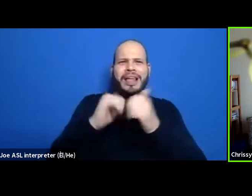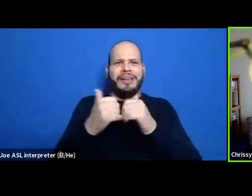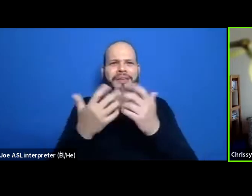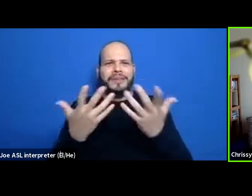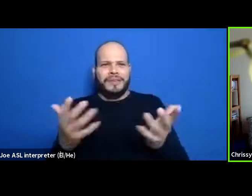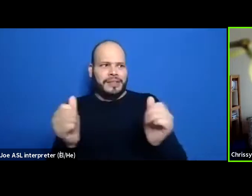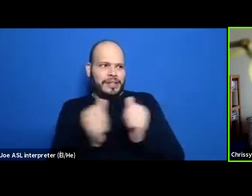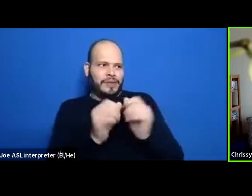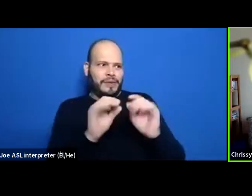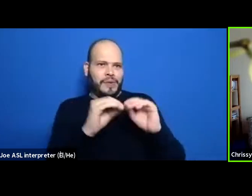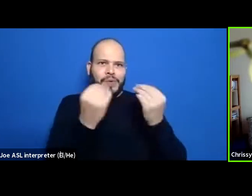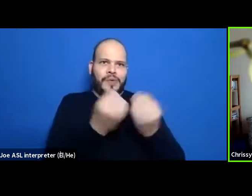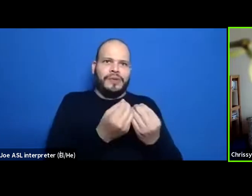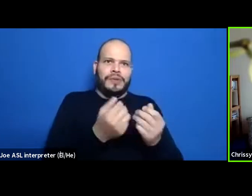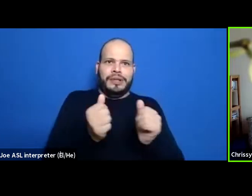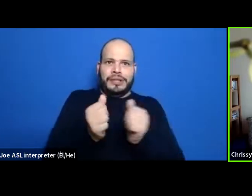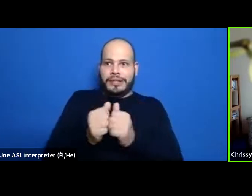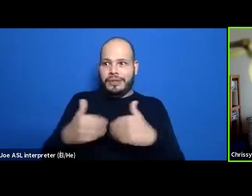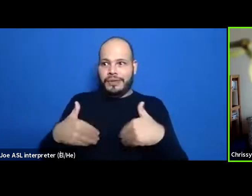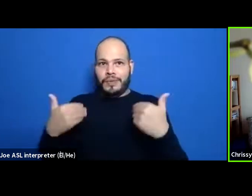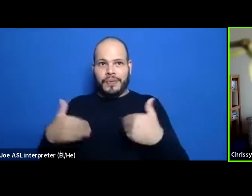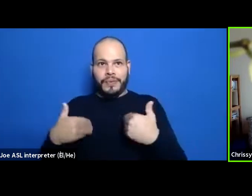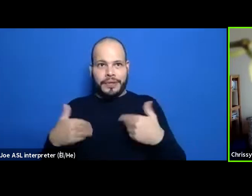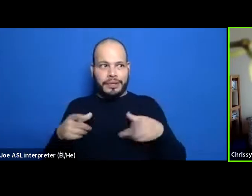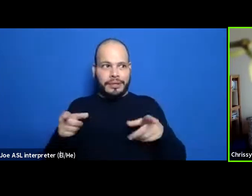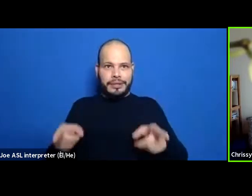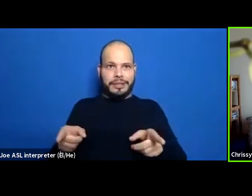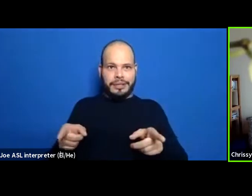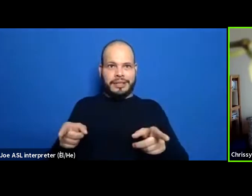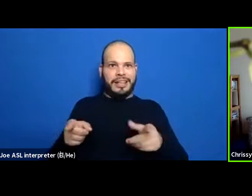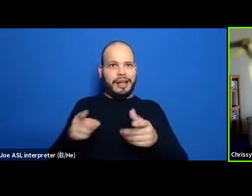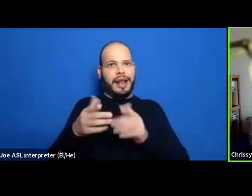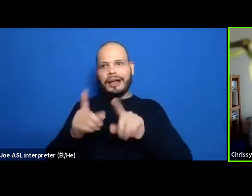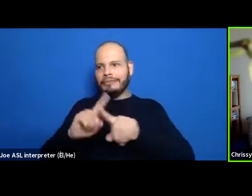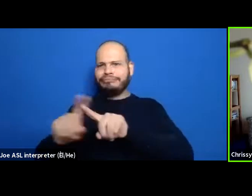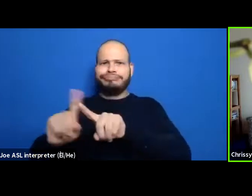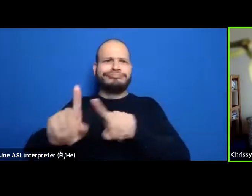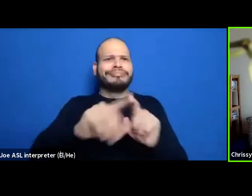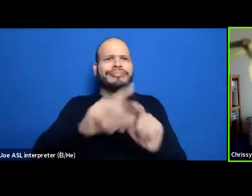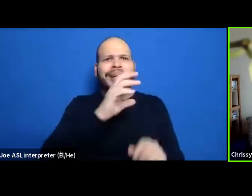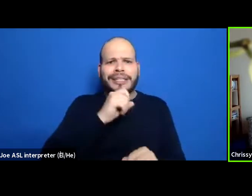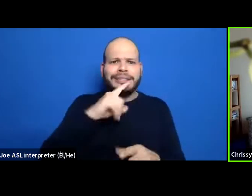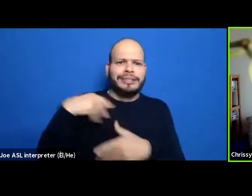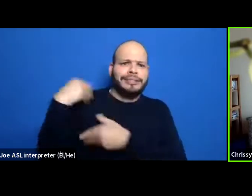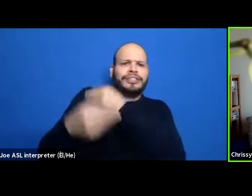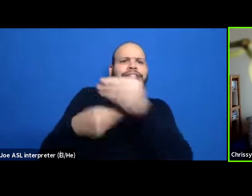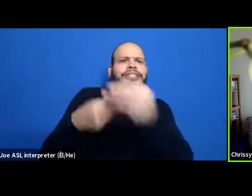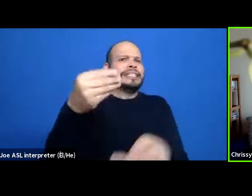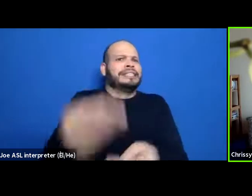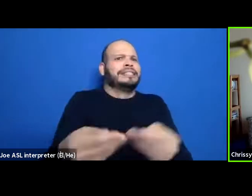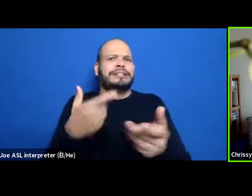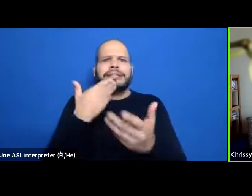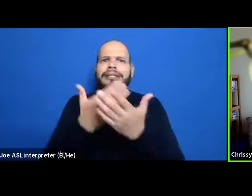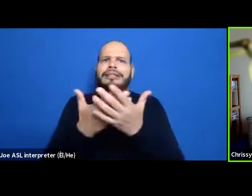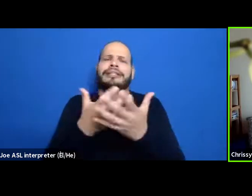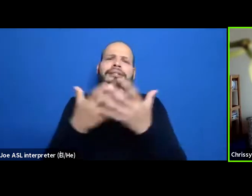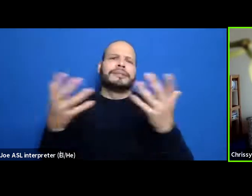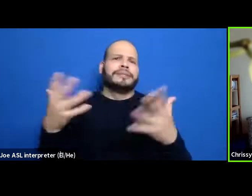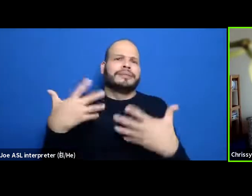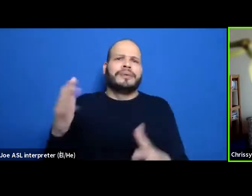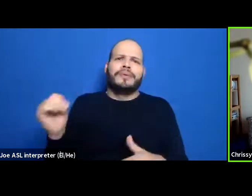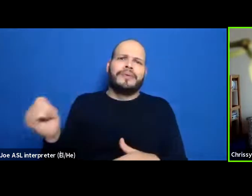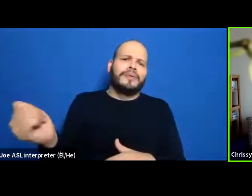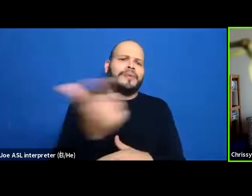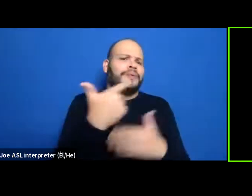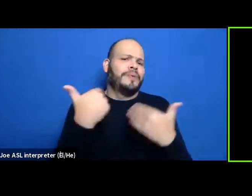across generations with the divine. So just really appreciate you all. And I'm gonna go ahead and hand it over to Stephanie for our next